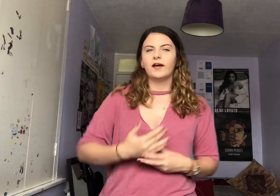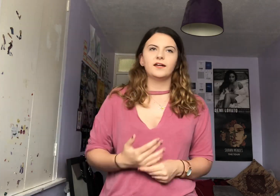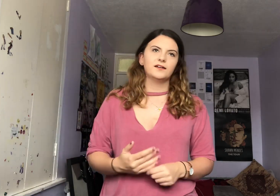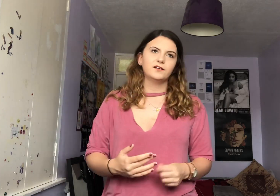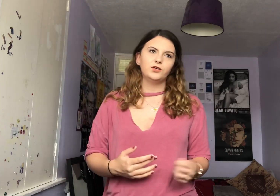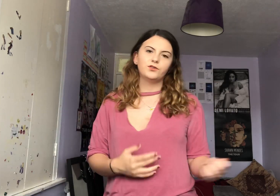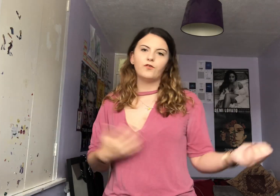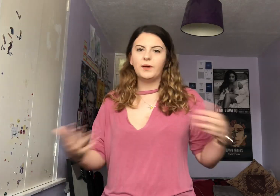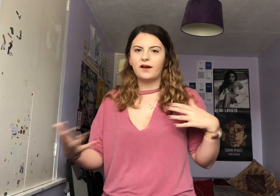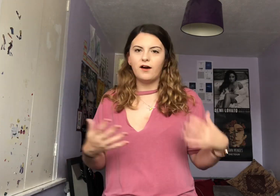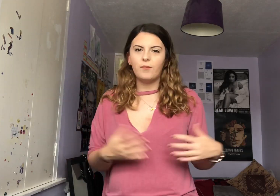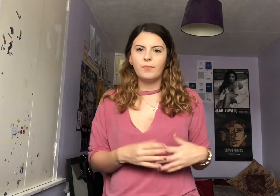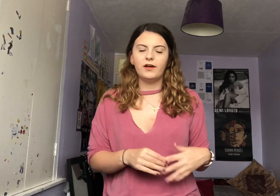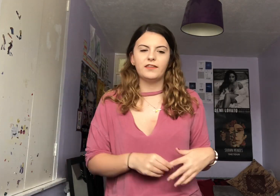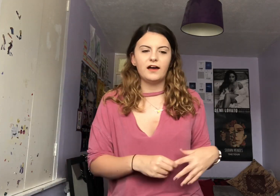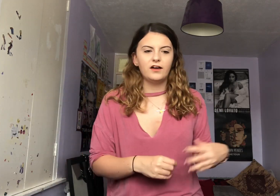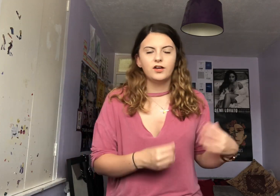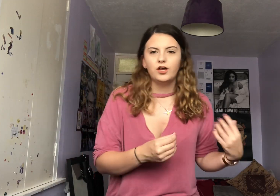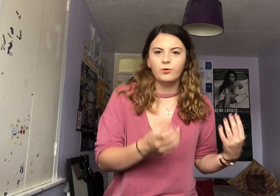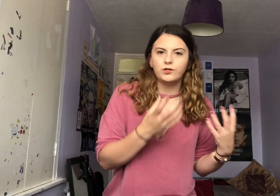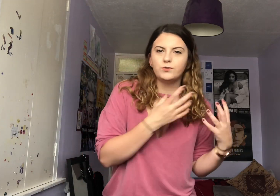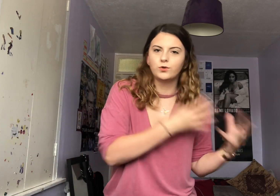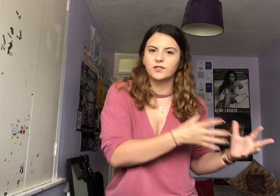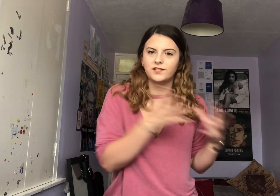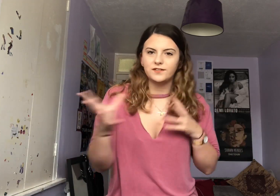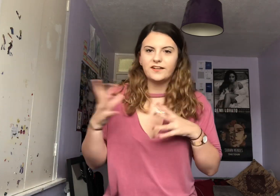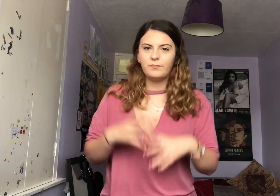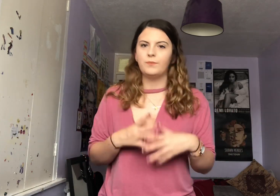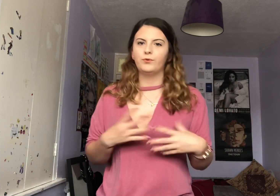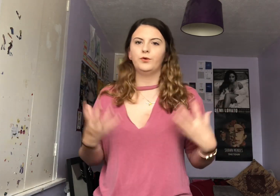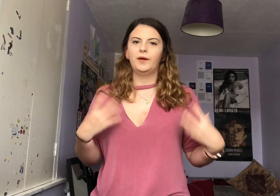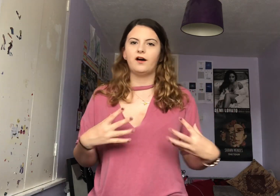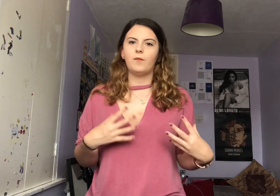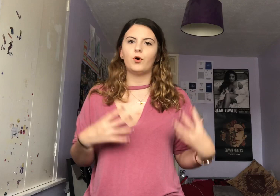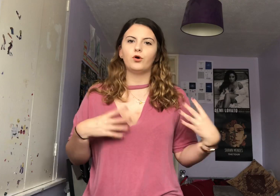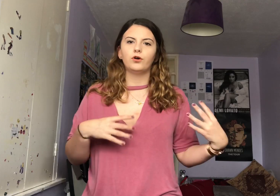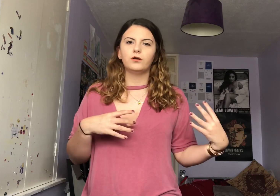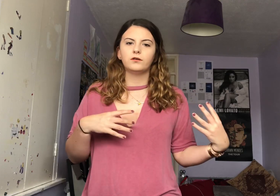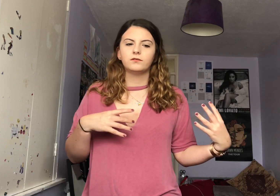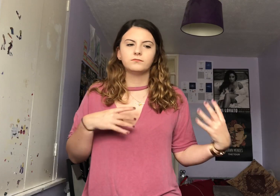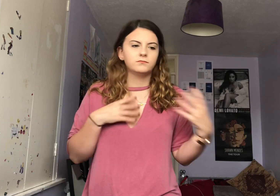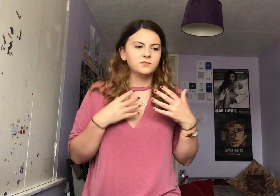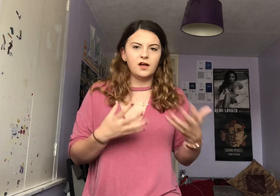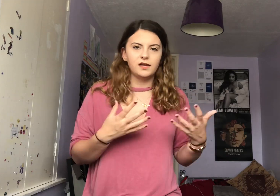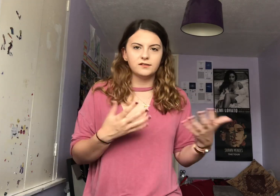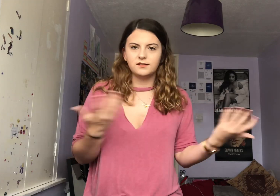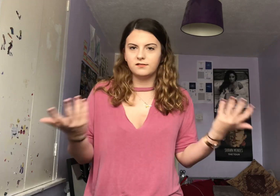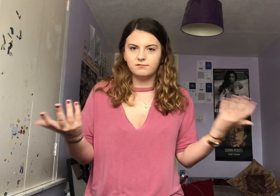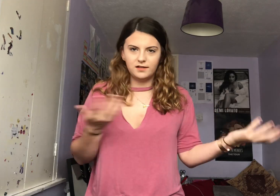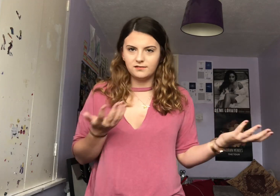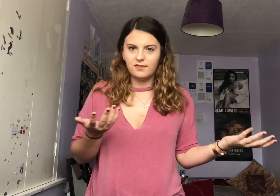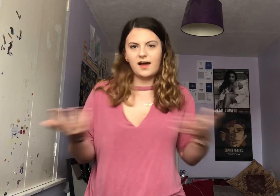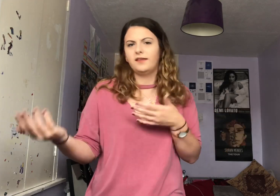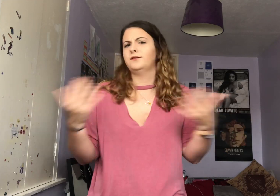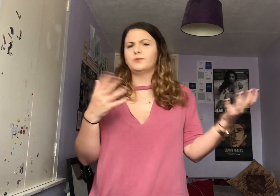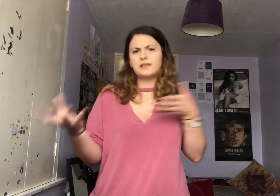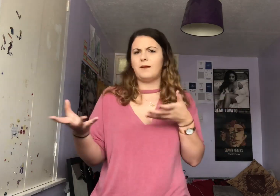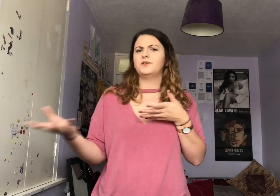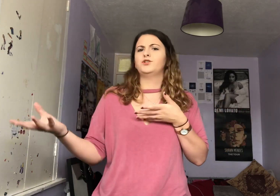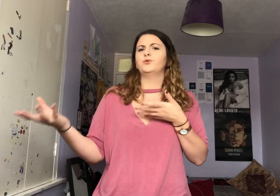like you sort of pick up, and that when you talk to different deaf people you pick up on signs and things like that, and then you adapt to